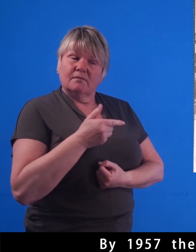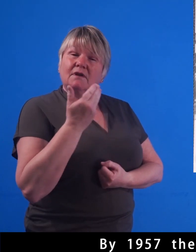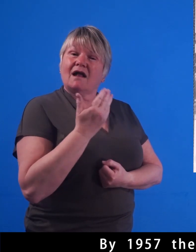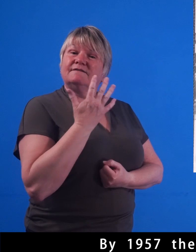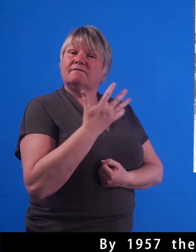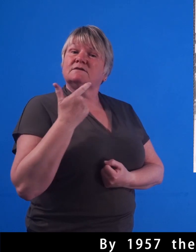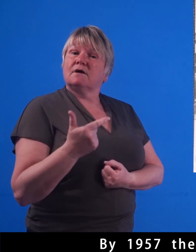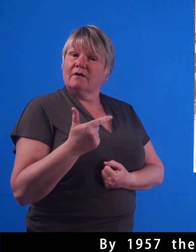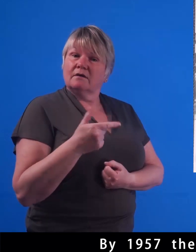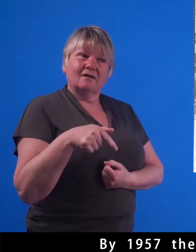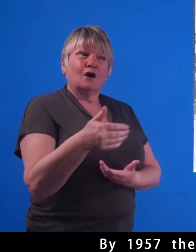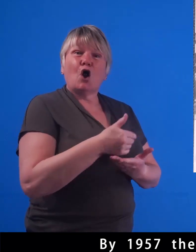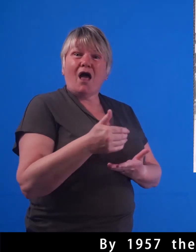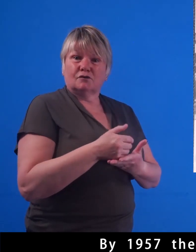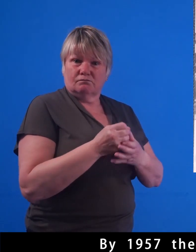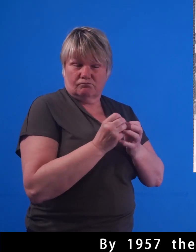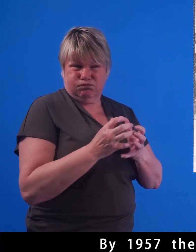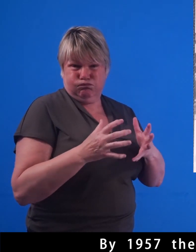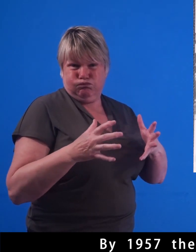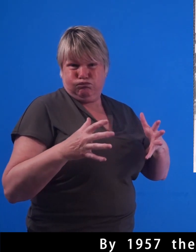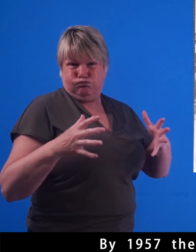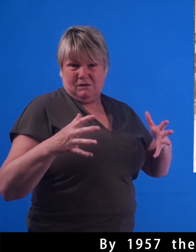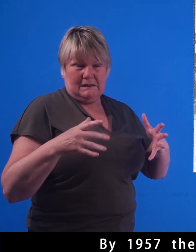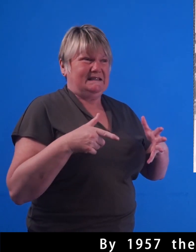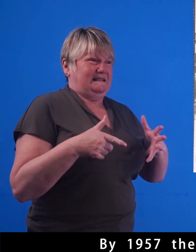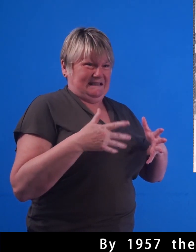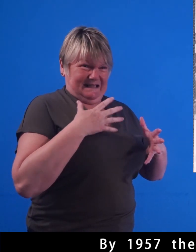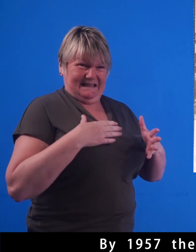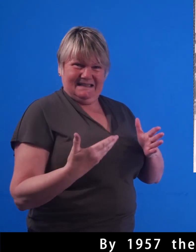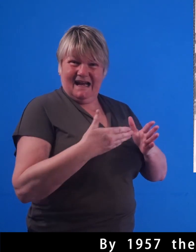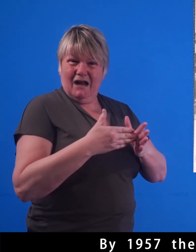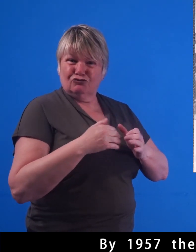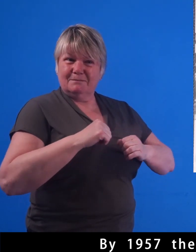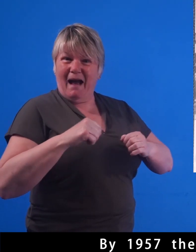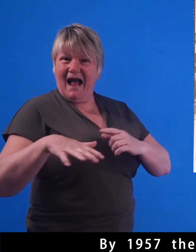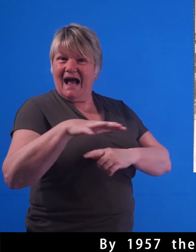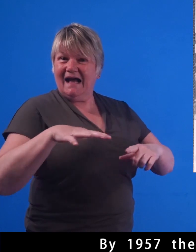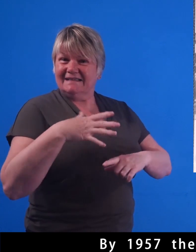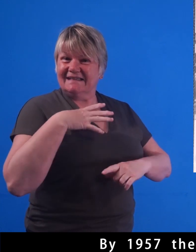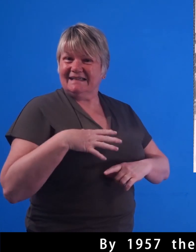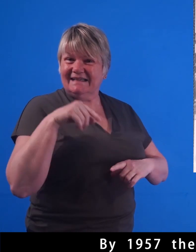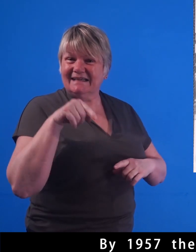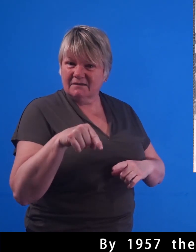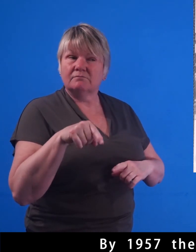By 1957, the collection had grown so large that extra space was